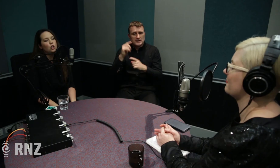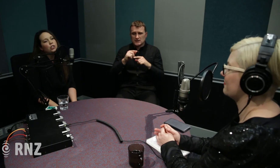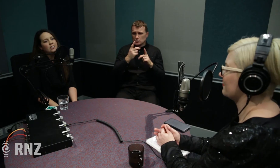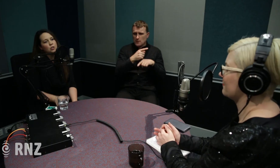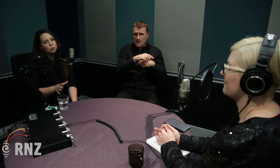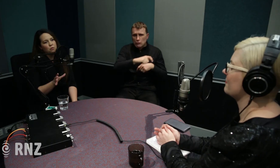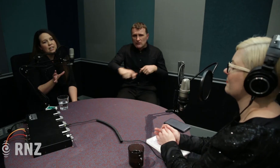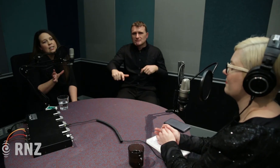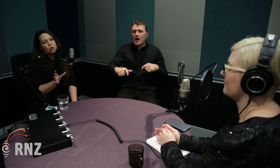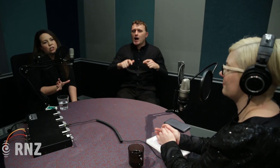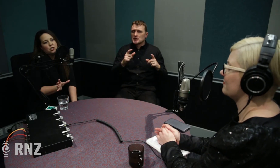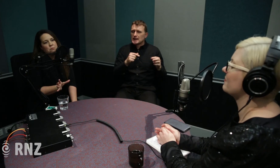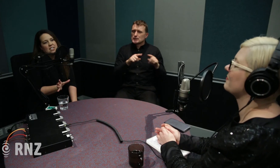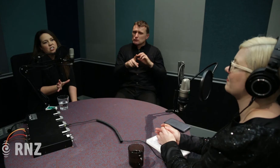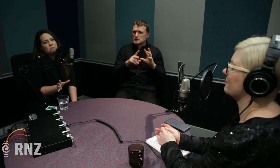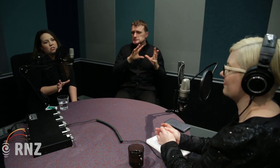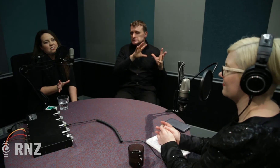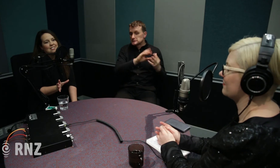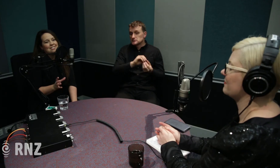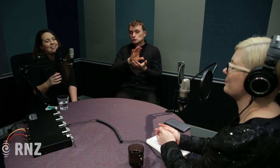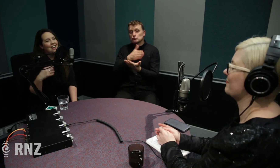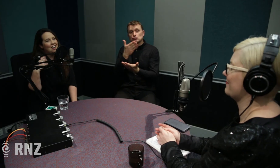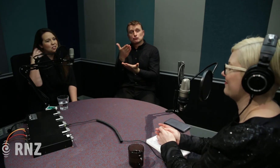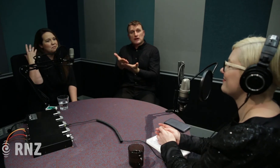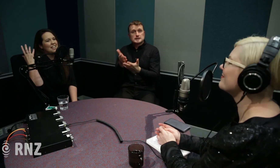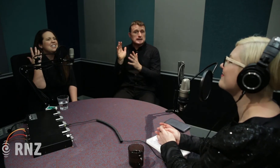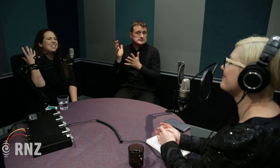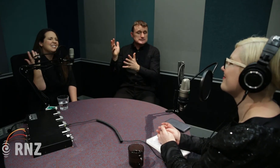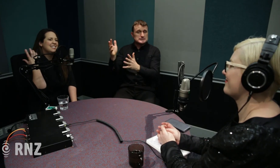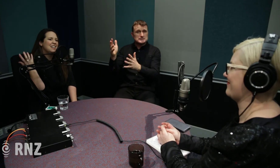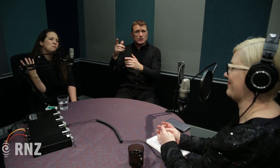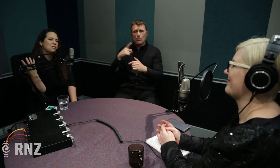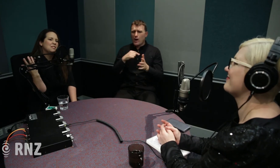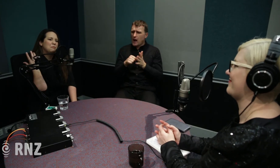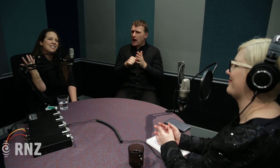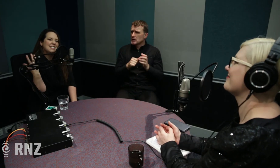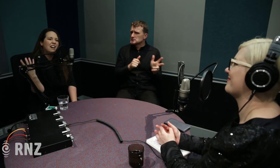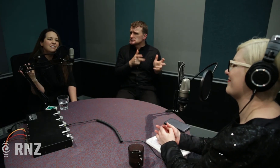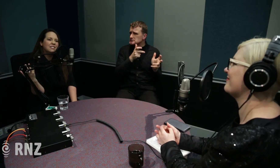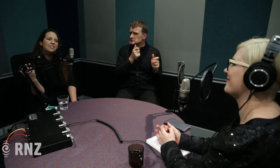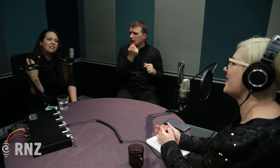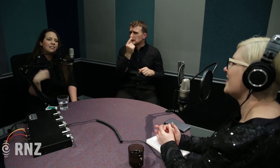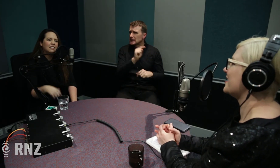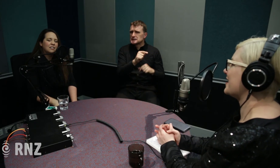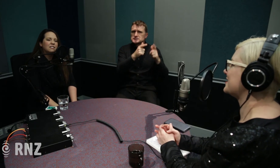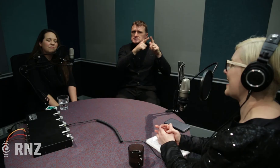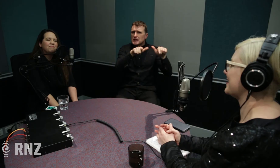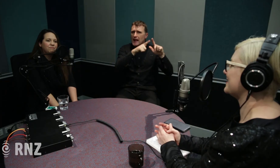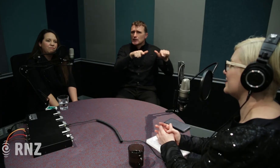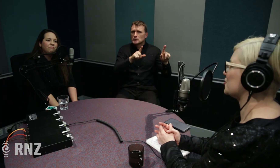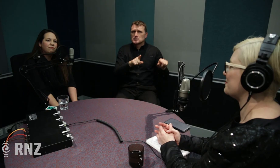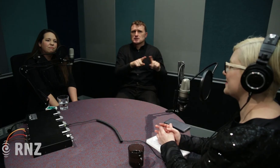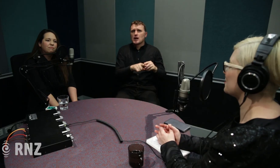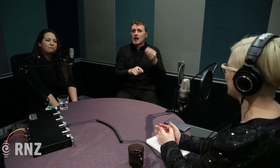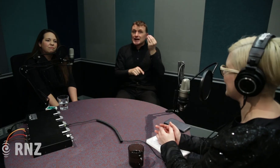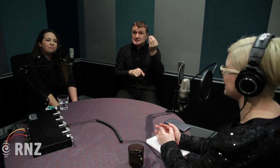but I couldn't do a really good interpretation because half the time you can't actually understand what's being sung. Yeah,